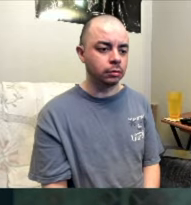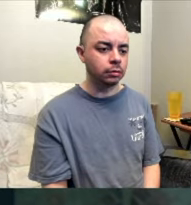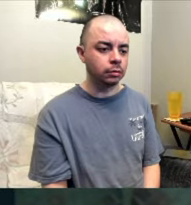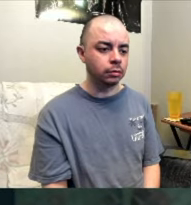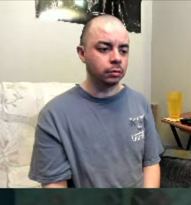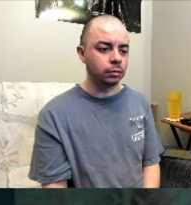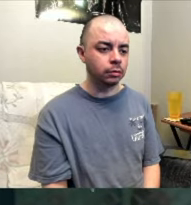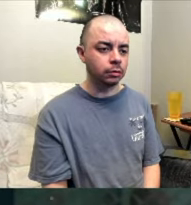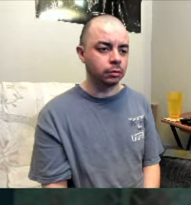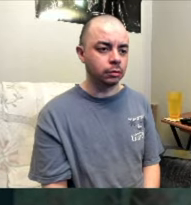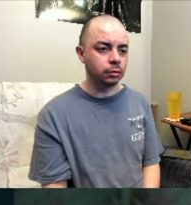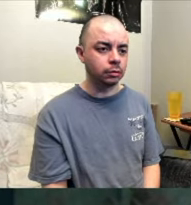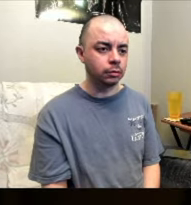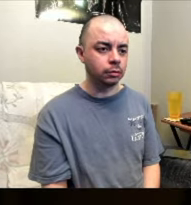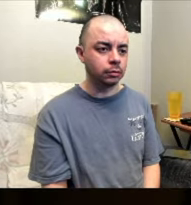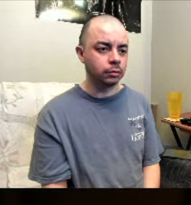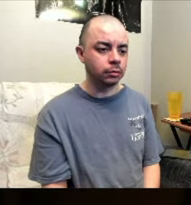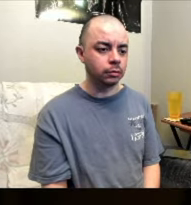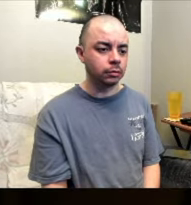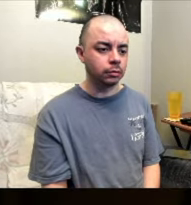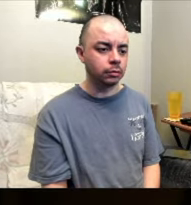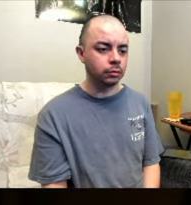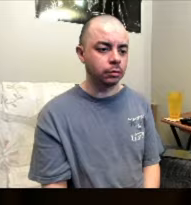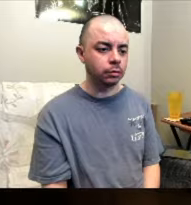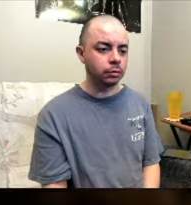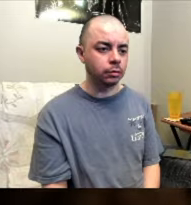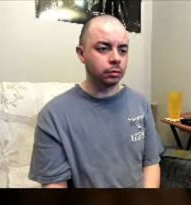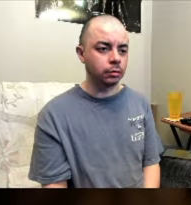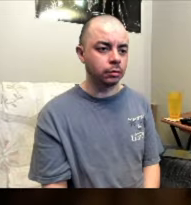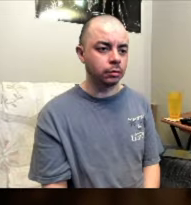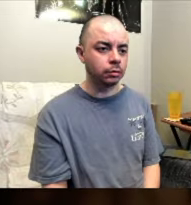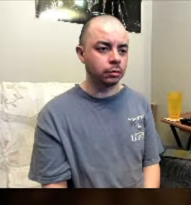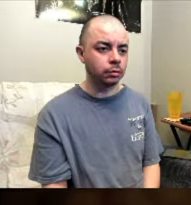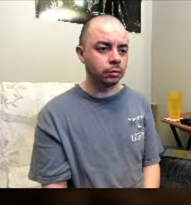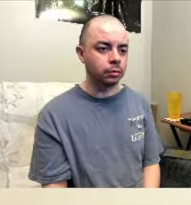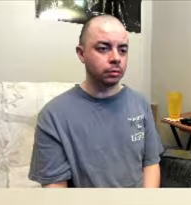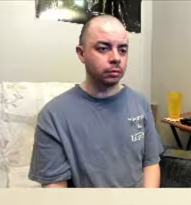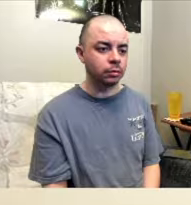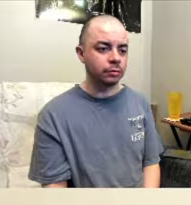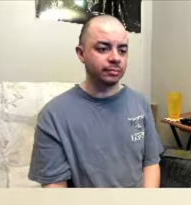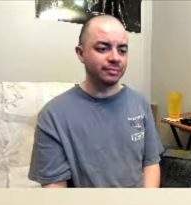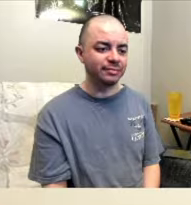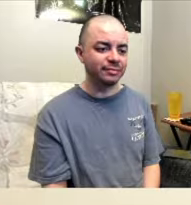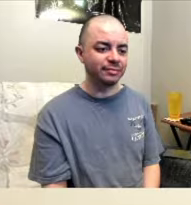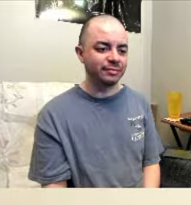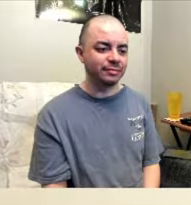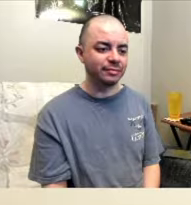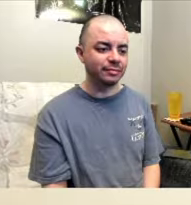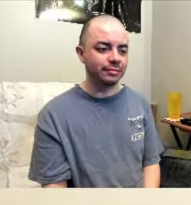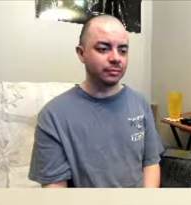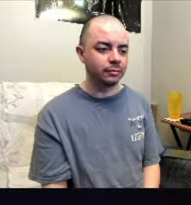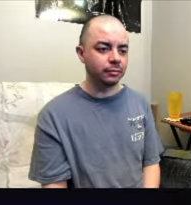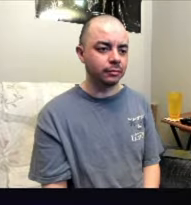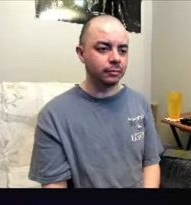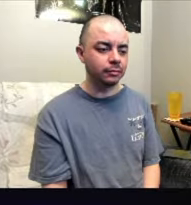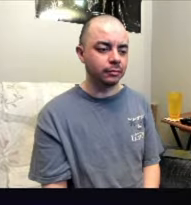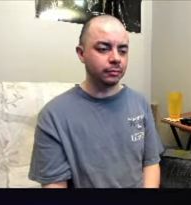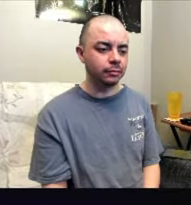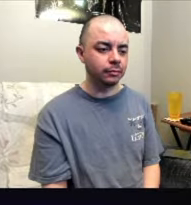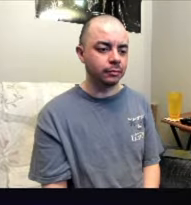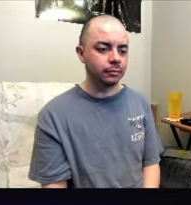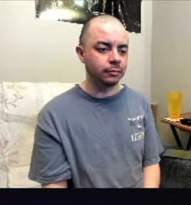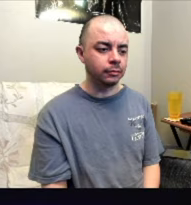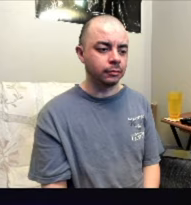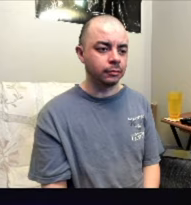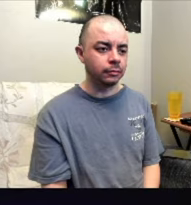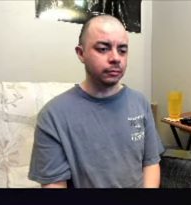to sacrifice for her. Joel is also very settled down. He's now part of a town. He's no longer a smuggler. Actually, the town